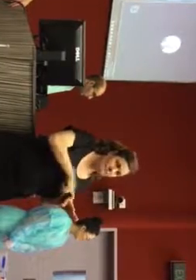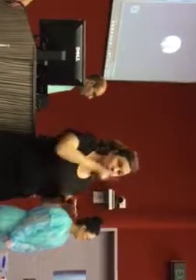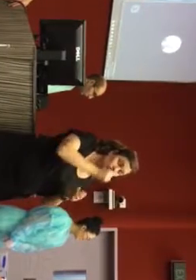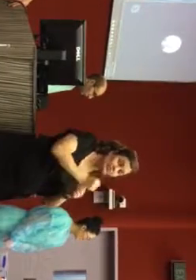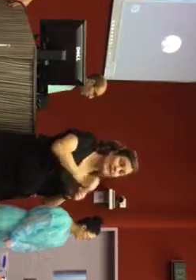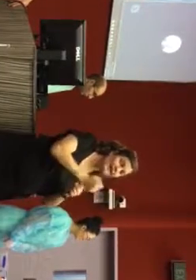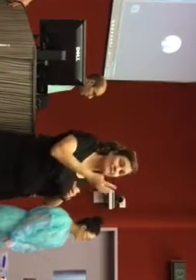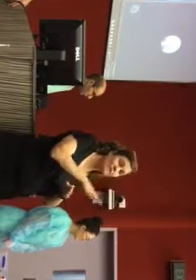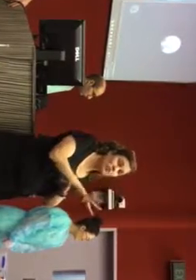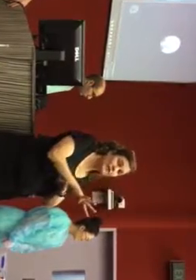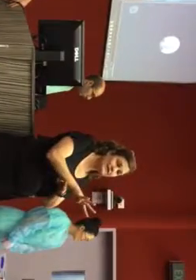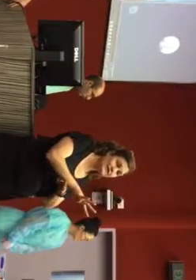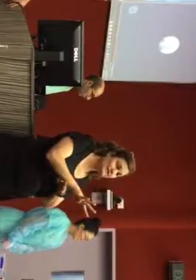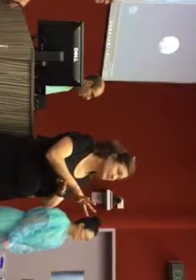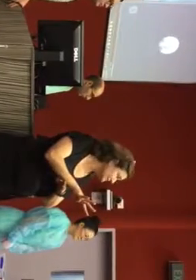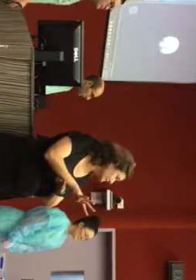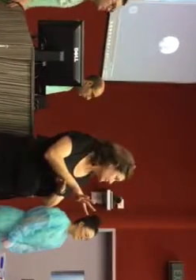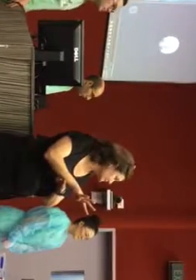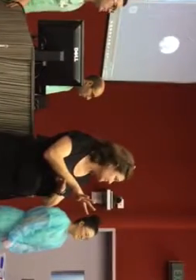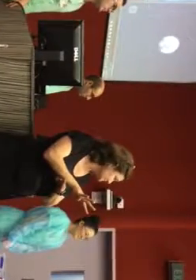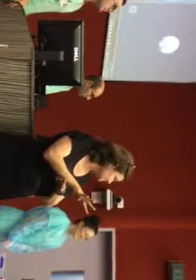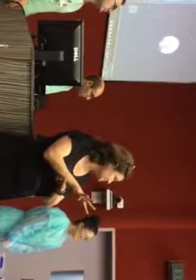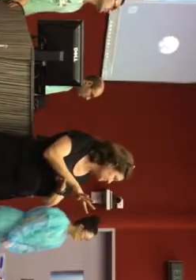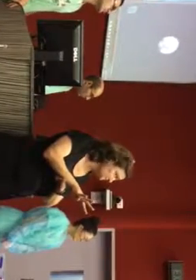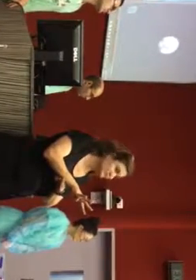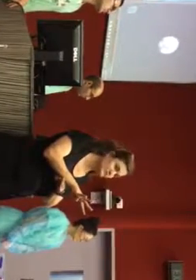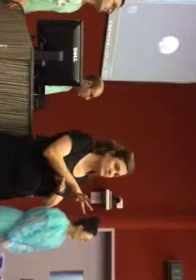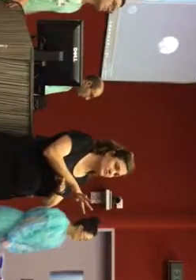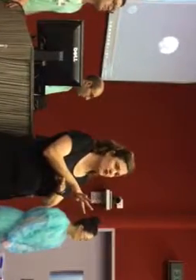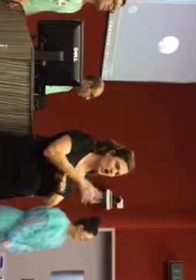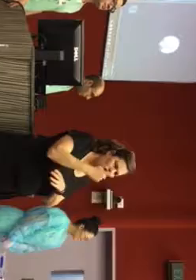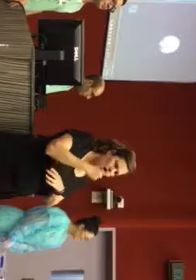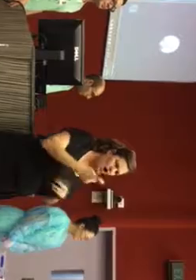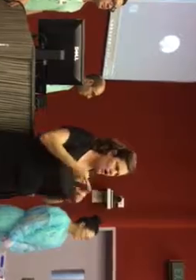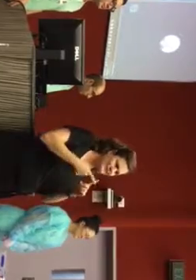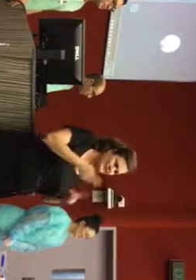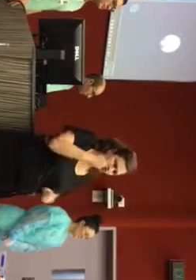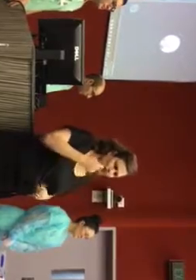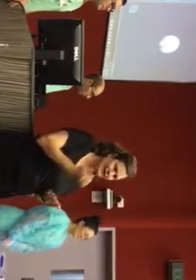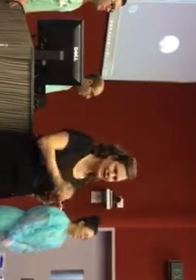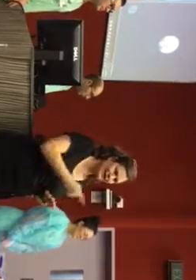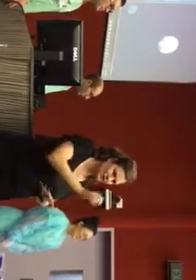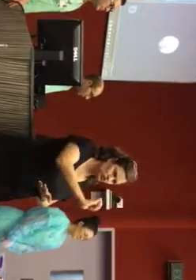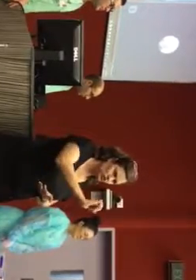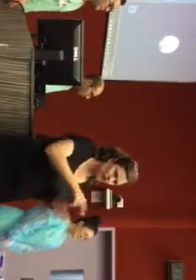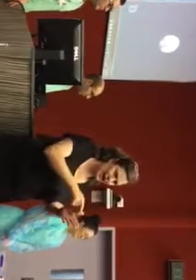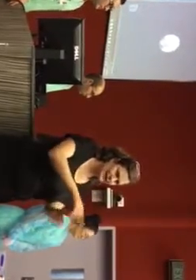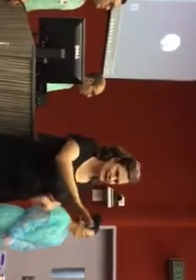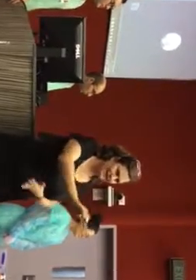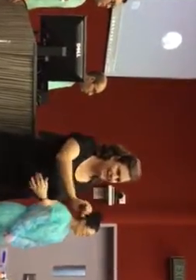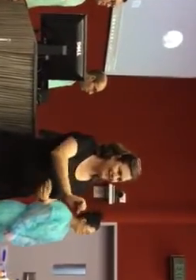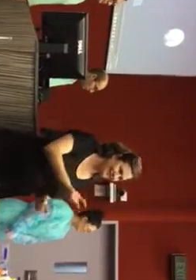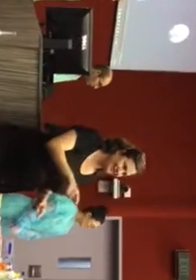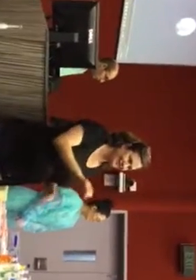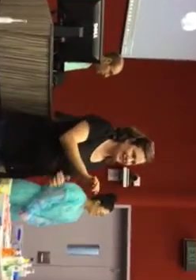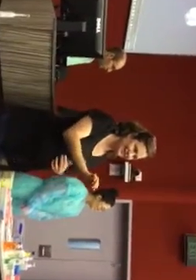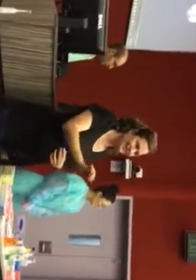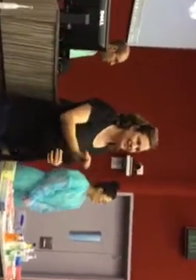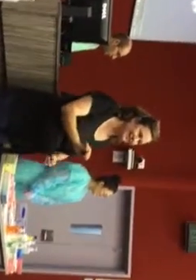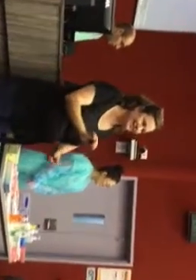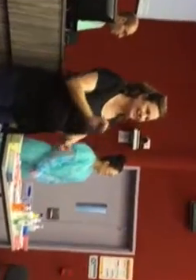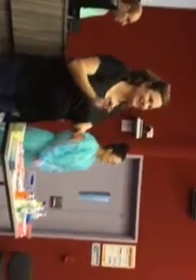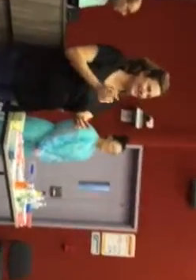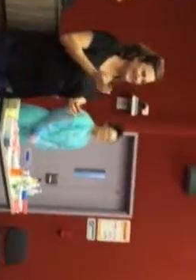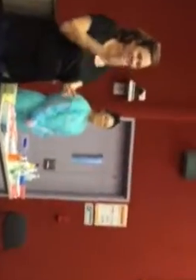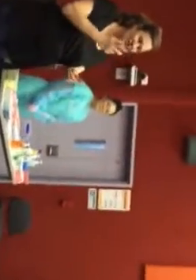weeks. They usually like about 10 days work time, but the average would be